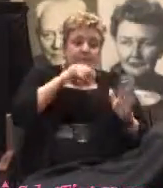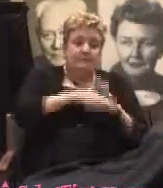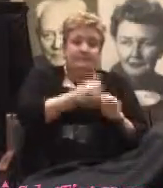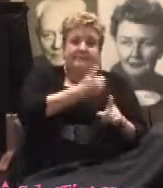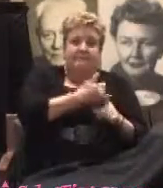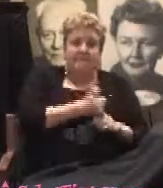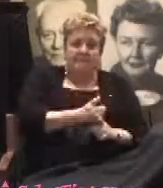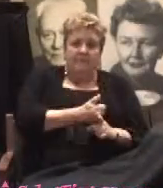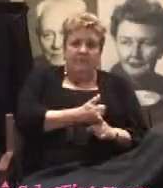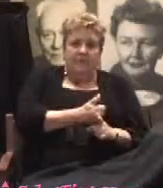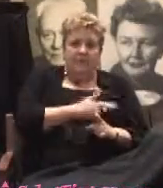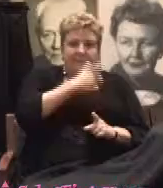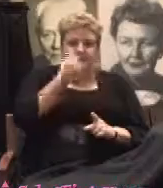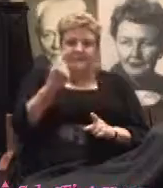because of something I said to him.